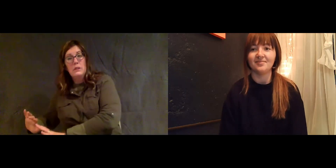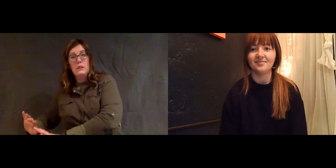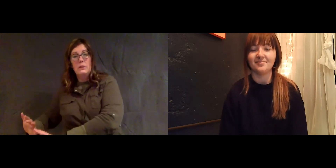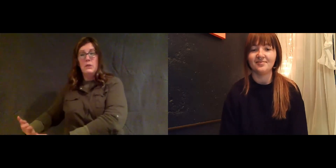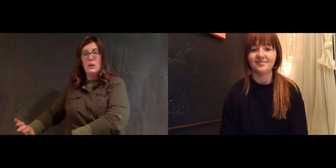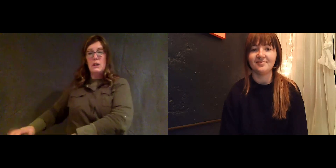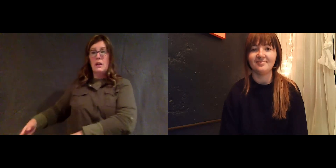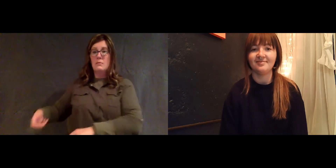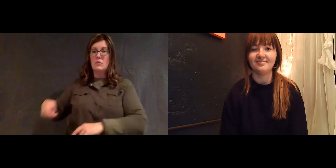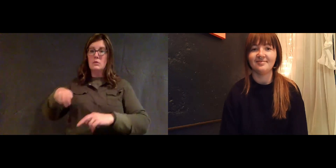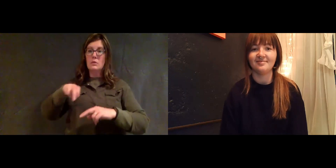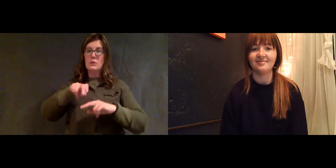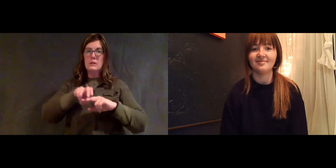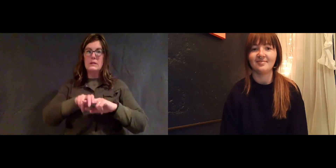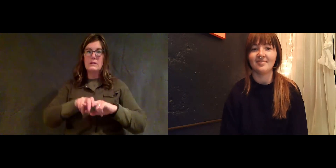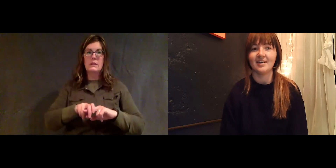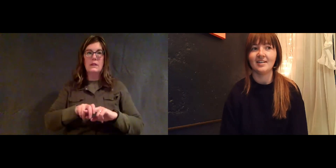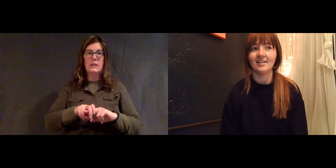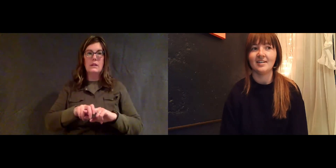seat.